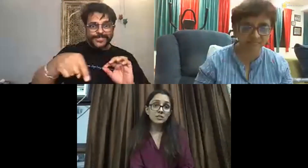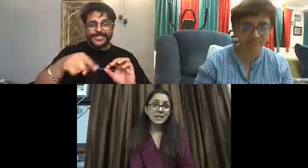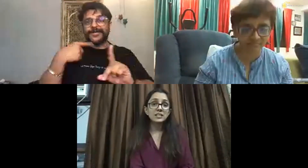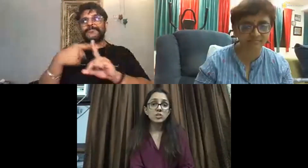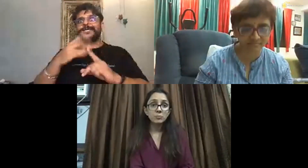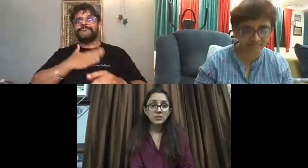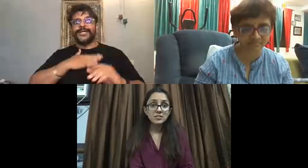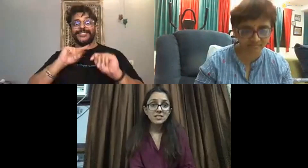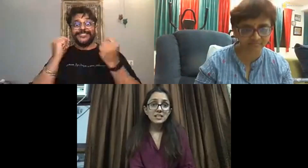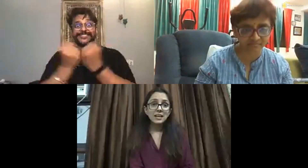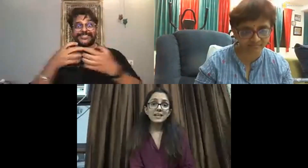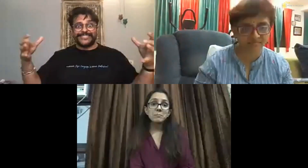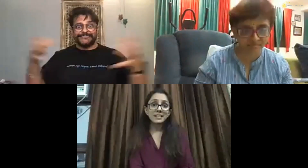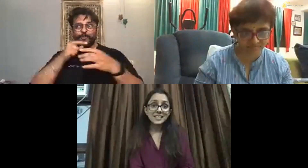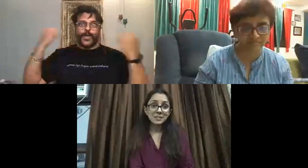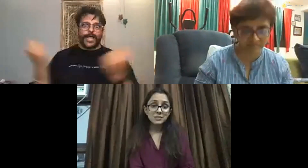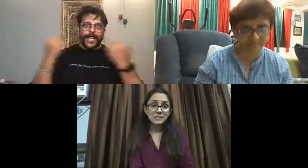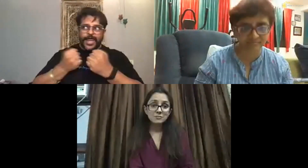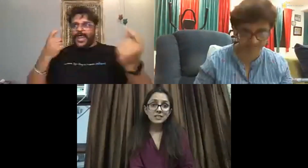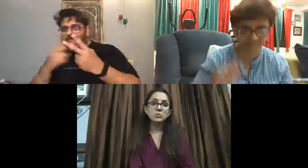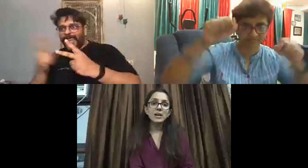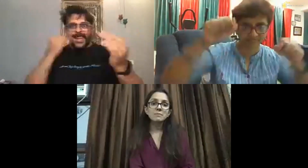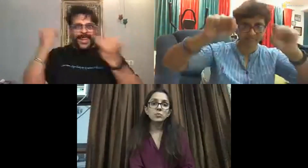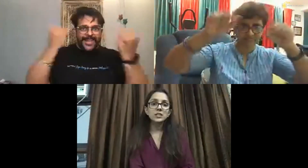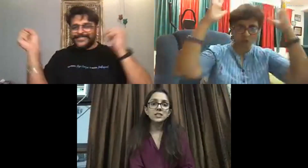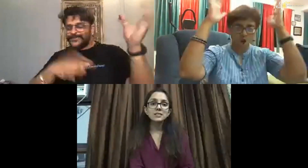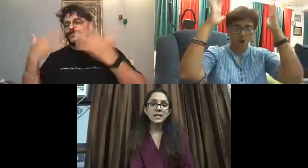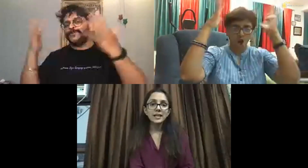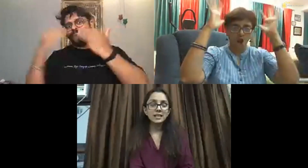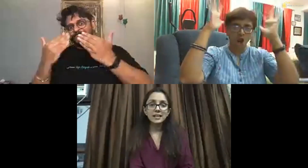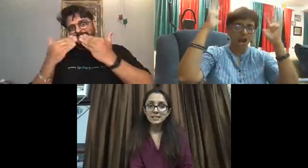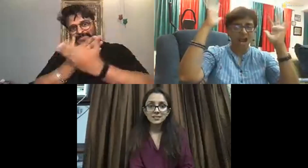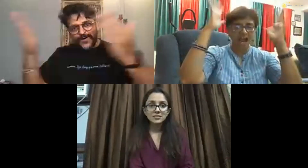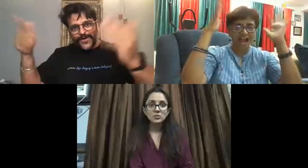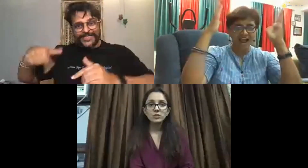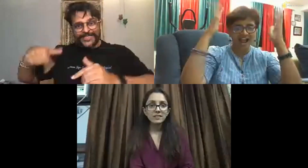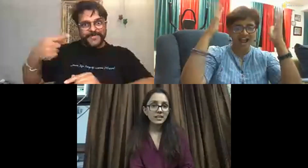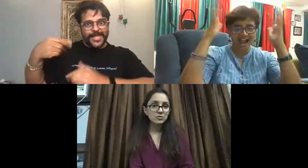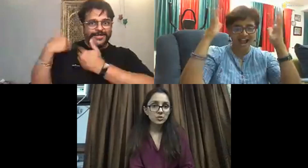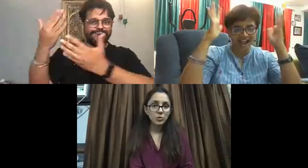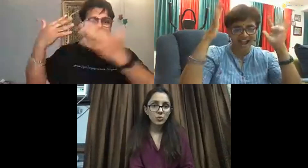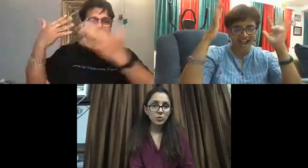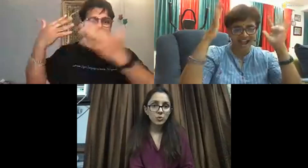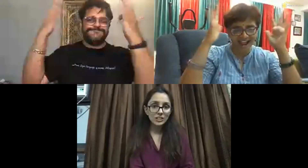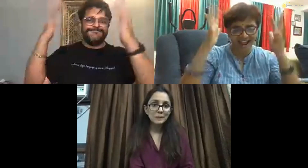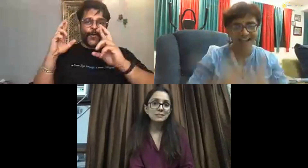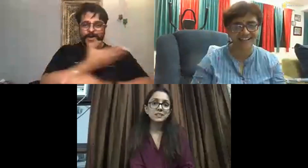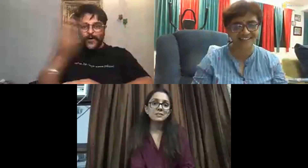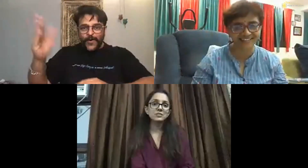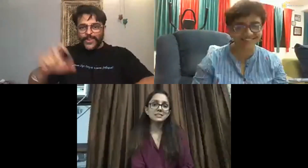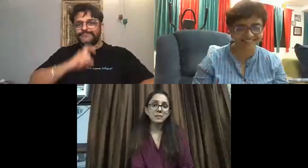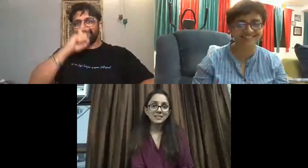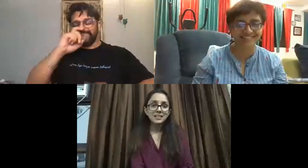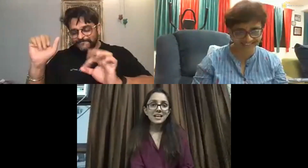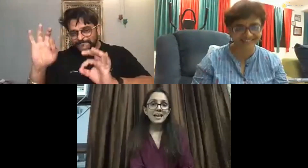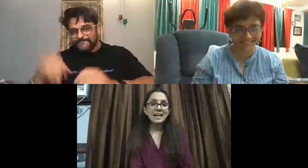vision, and the interpreters and my team specifically, who has been working day and night. So waving hands to you all specifically for this